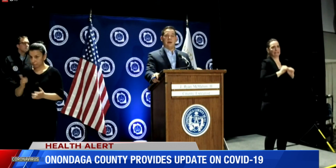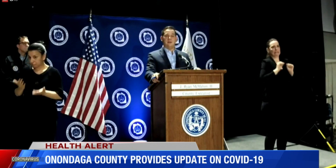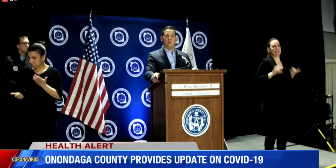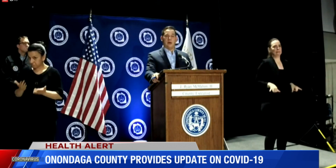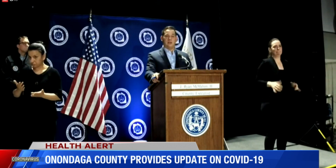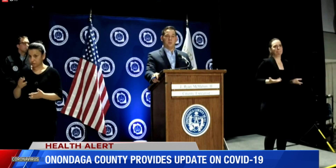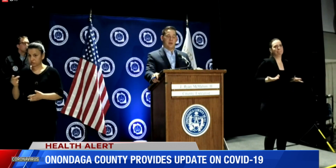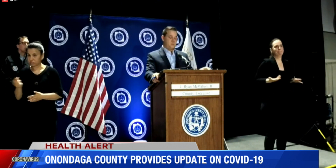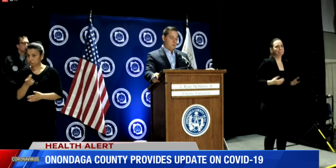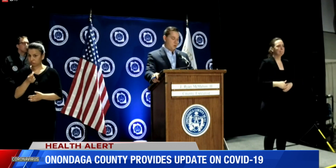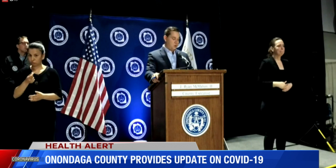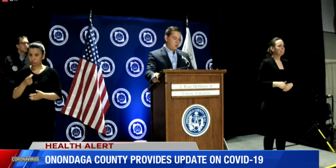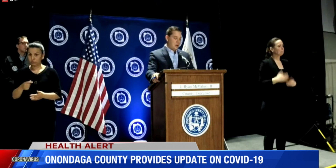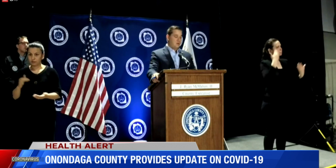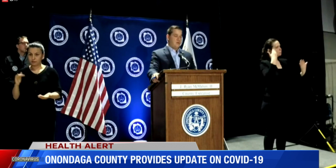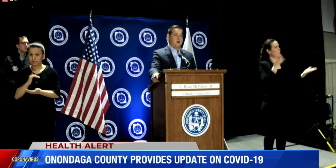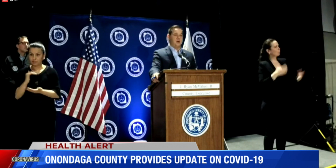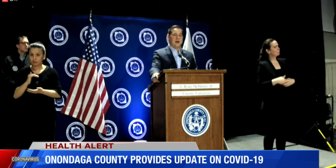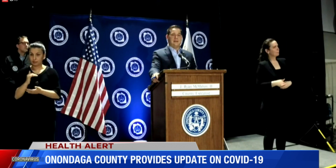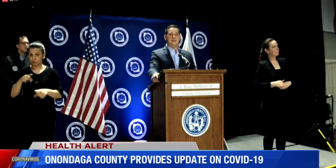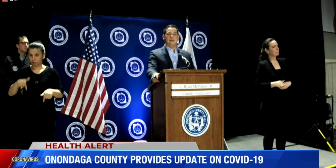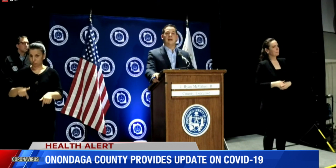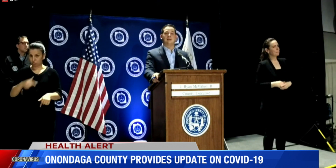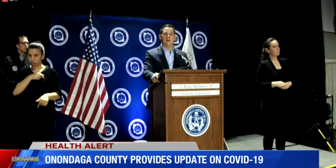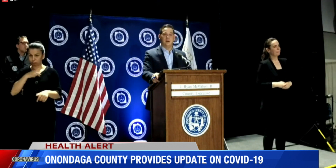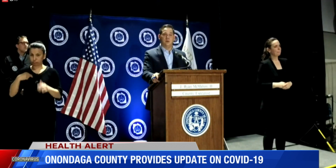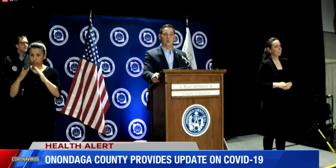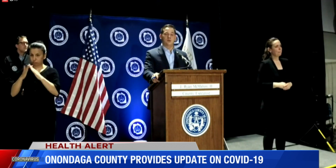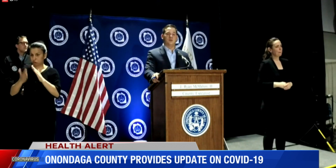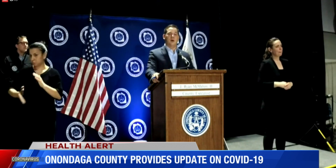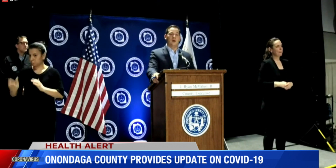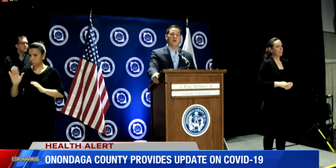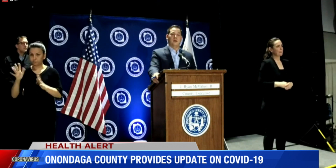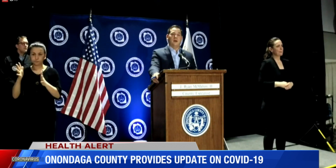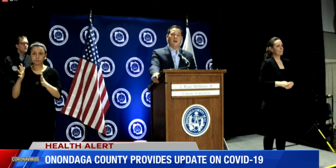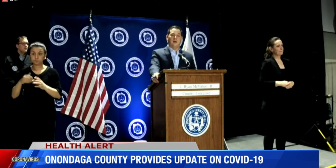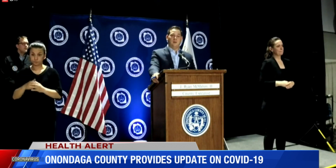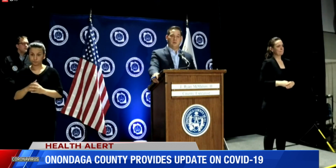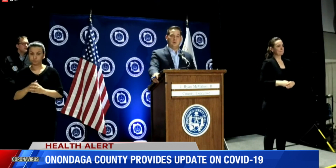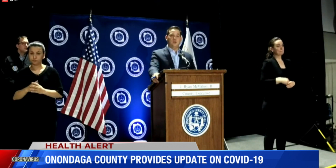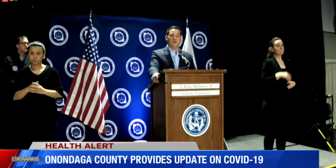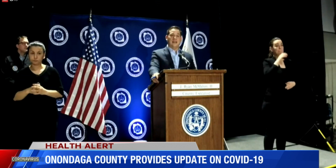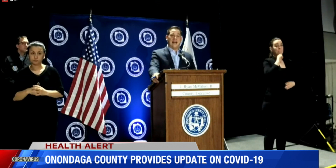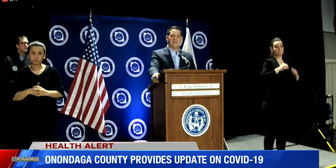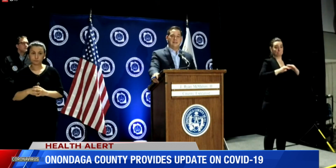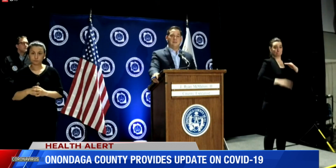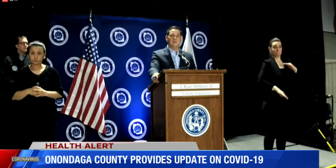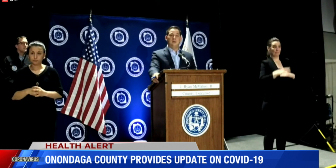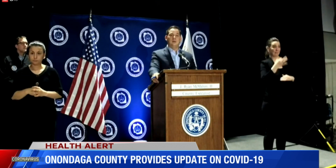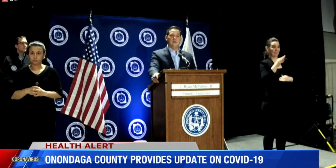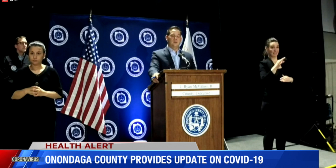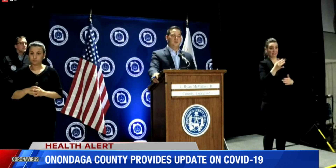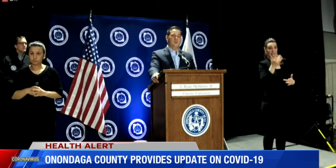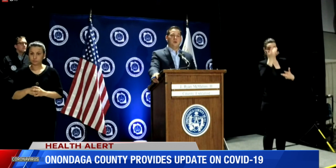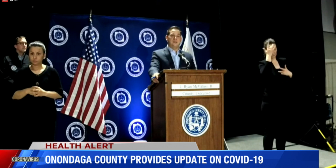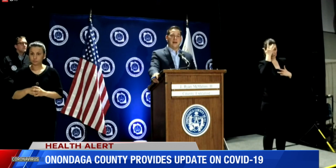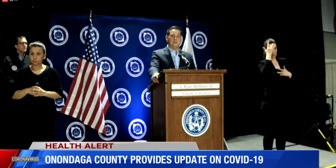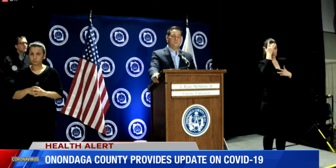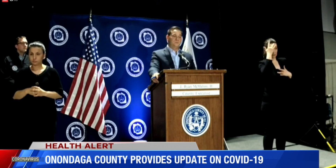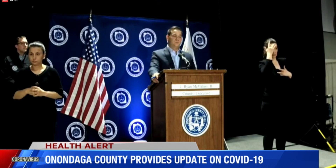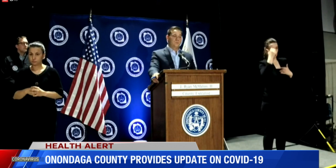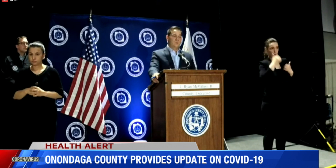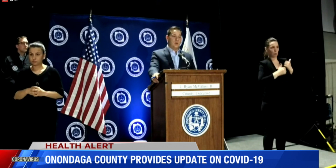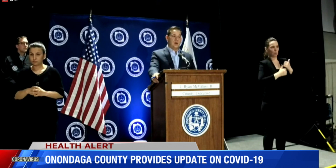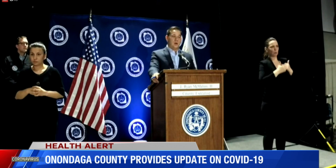not had someone hospitalized. But out of our under 19 and under, most of them are closer to 19. There's 2 under